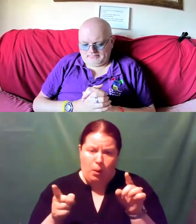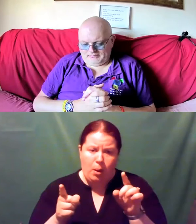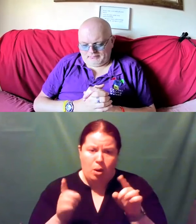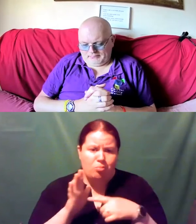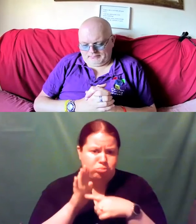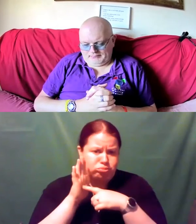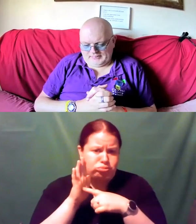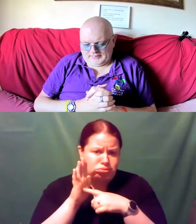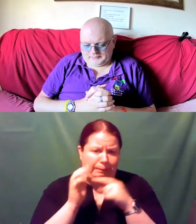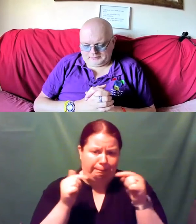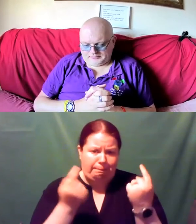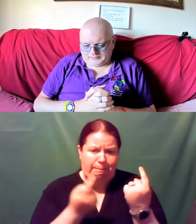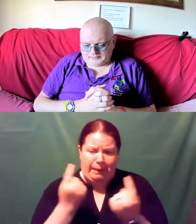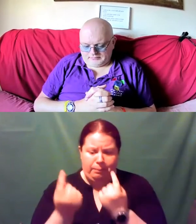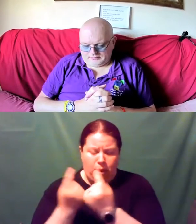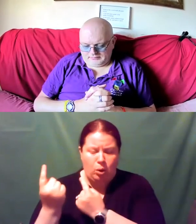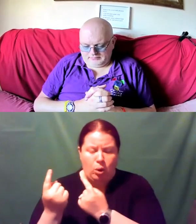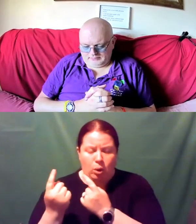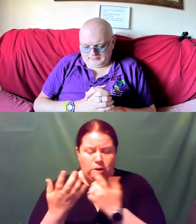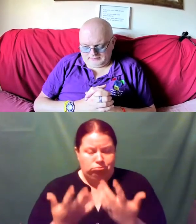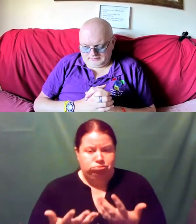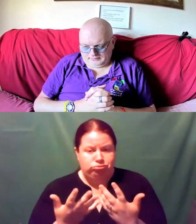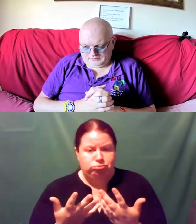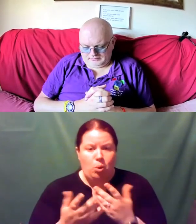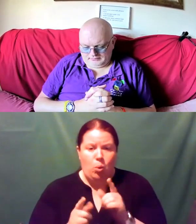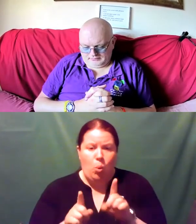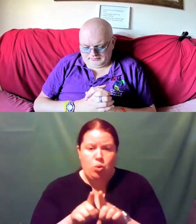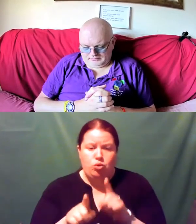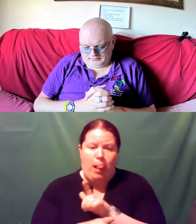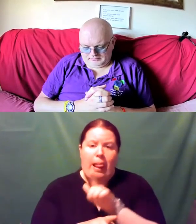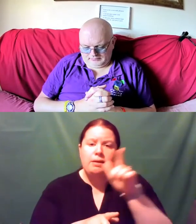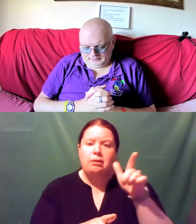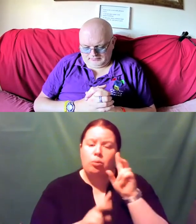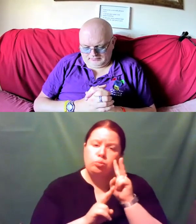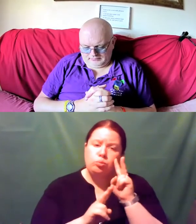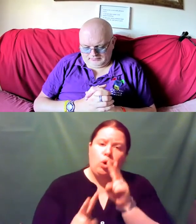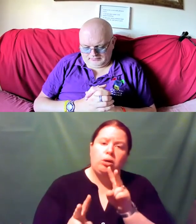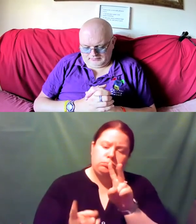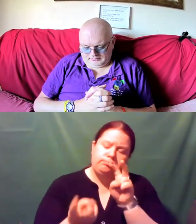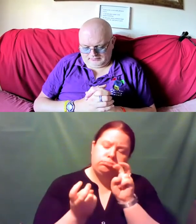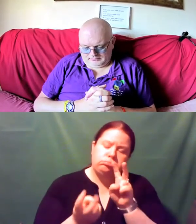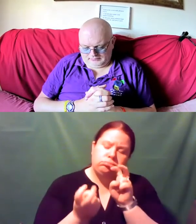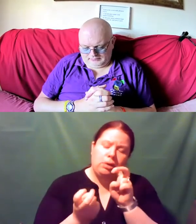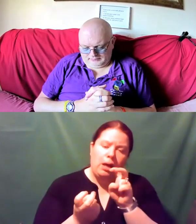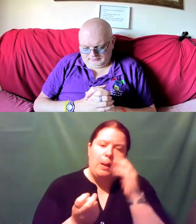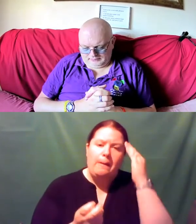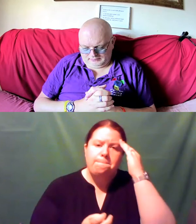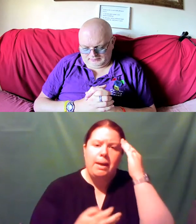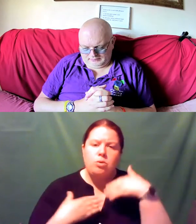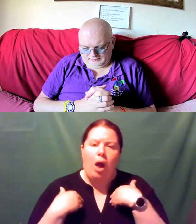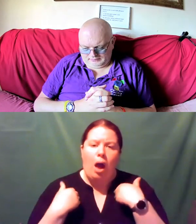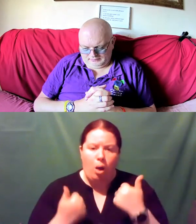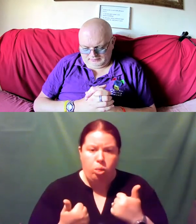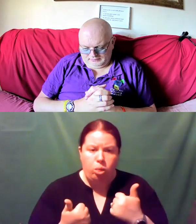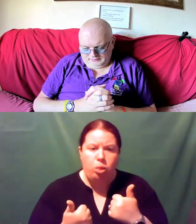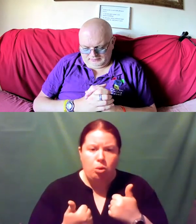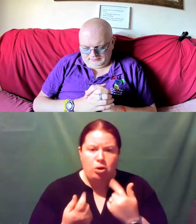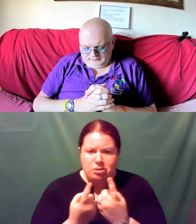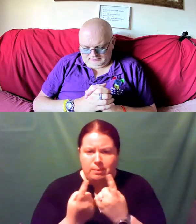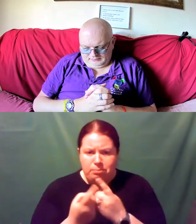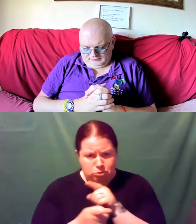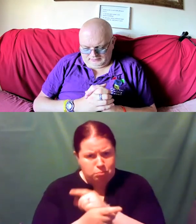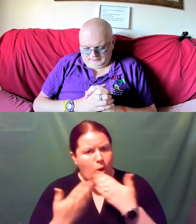and in general, the people who are going to listen to this recording, is the whole subject of mental health. And I know this is something you've really been very open about as